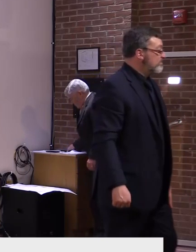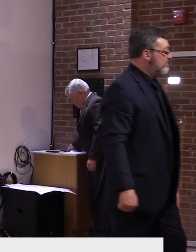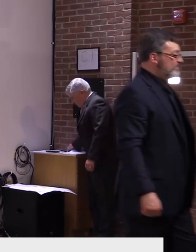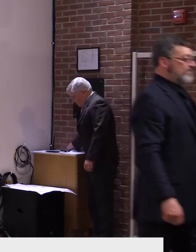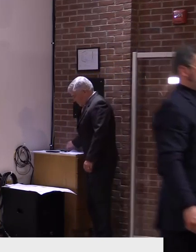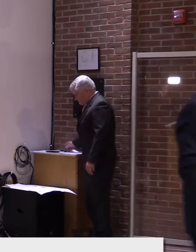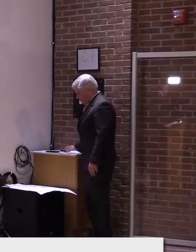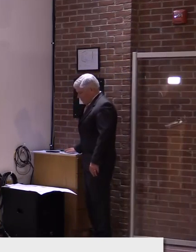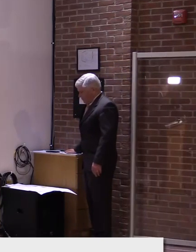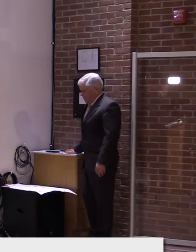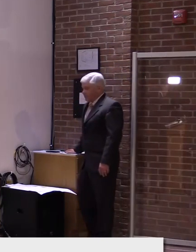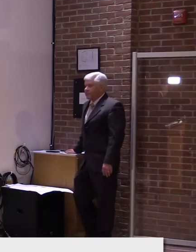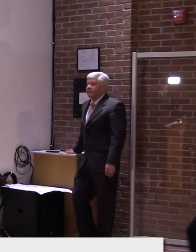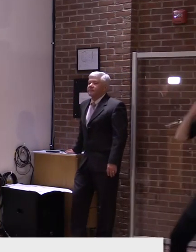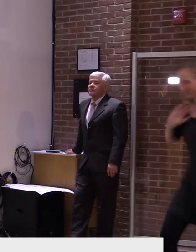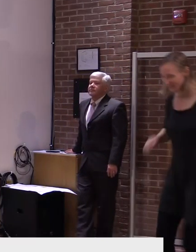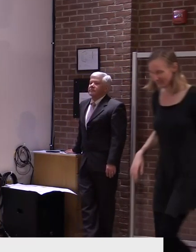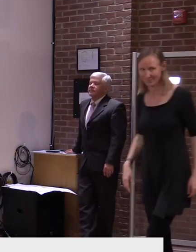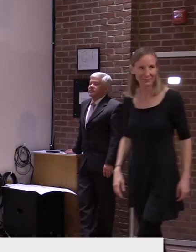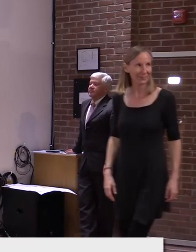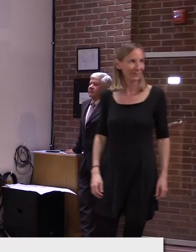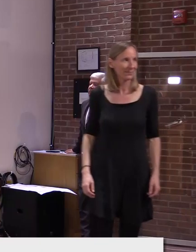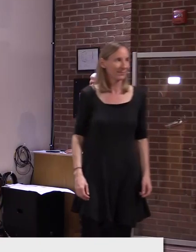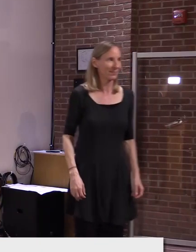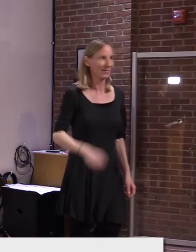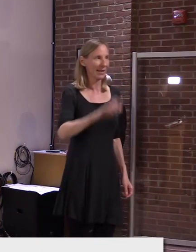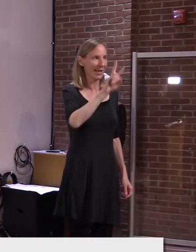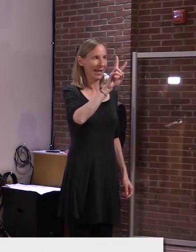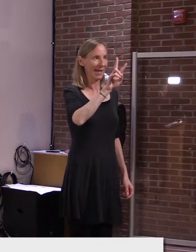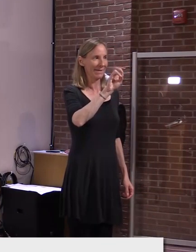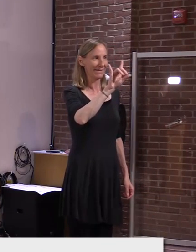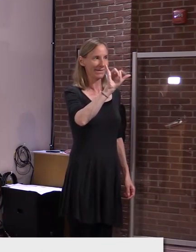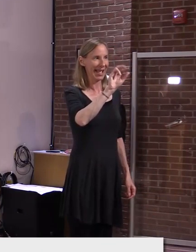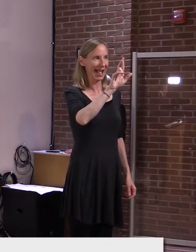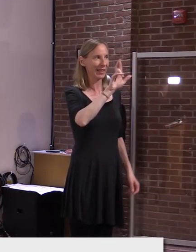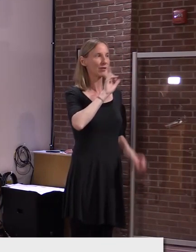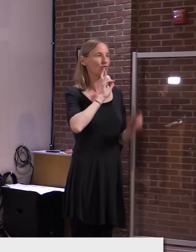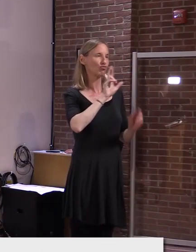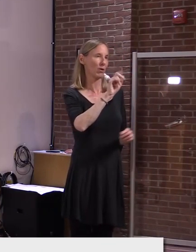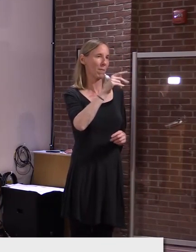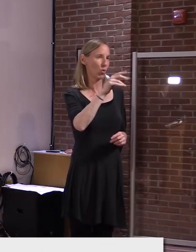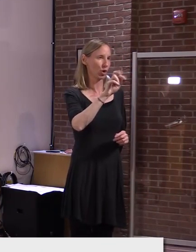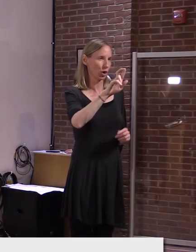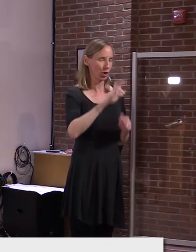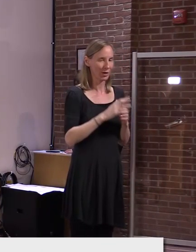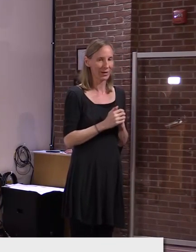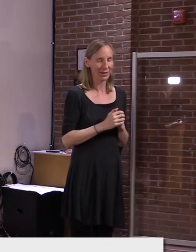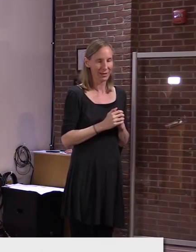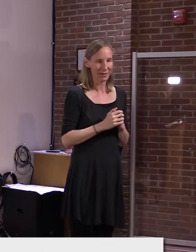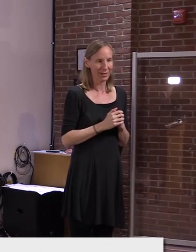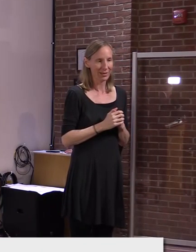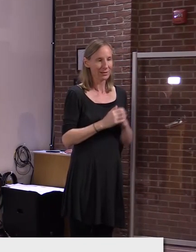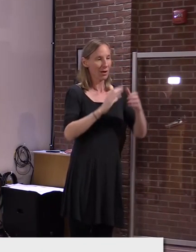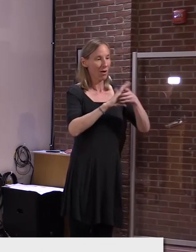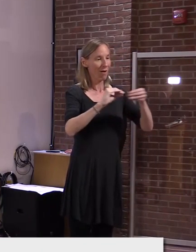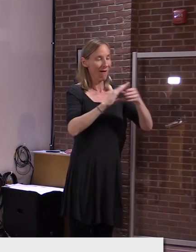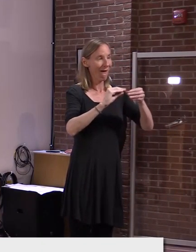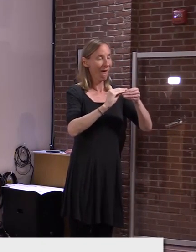Good morning, thanks for taking my call. Before I ask my question, Governor, I just want to say on behalf of the Vermont